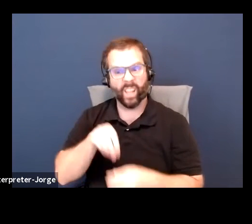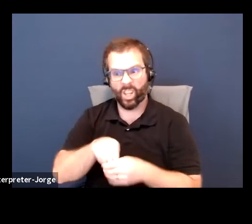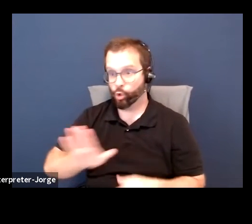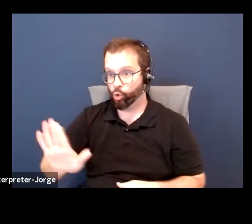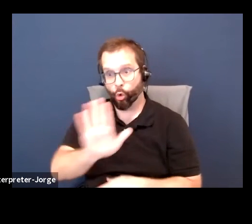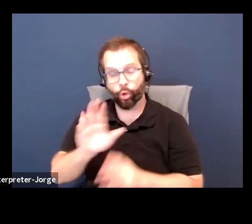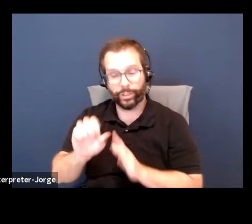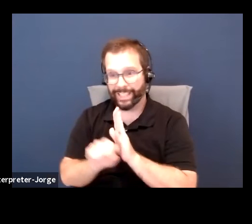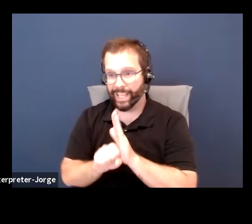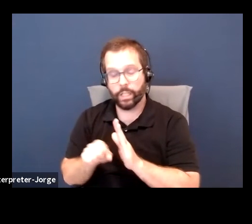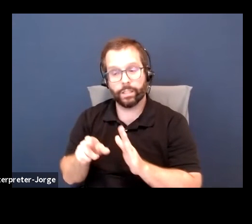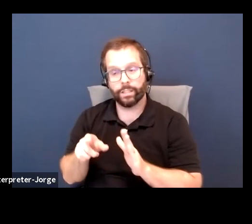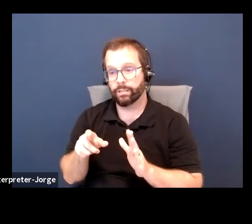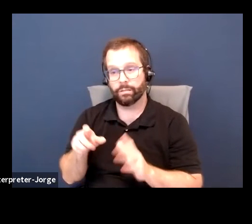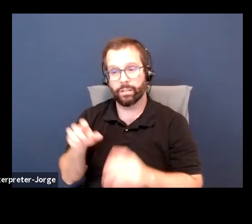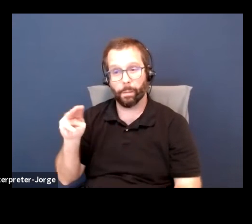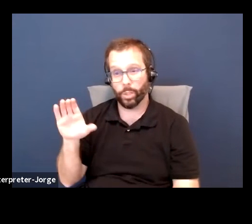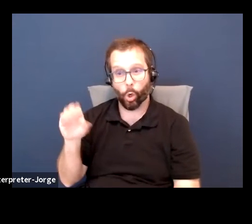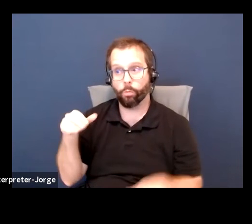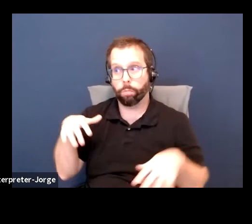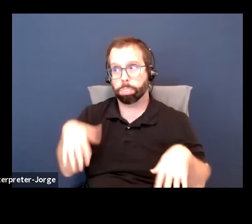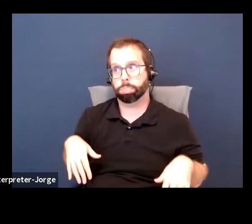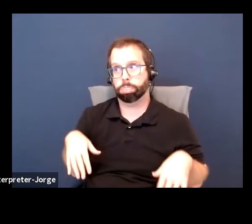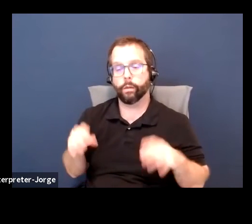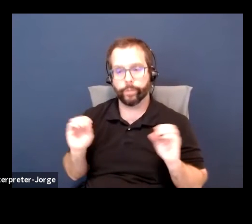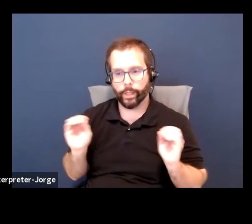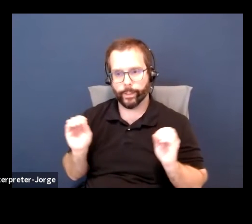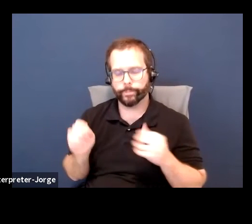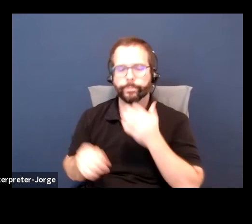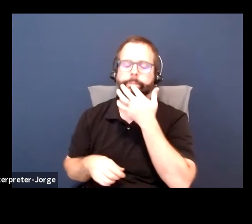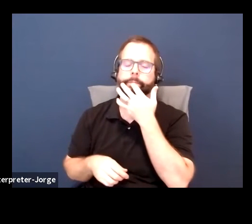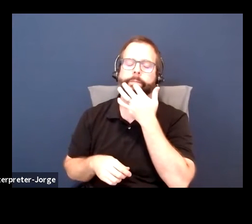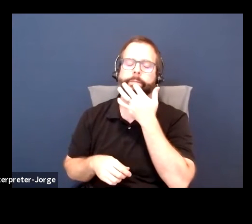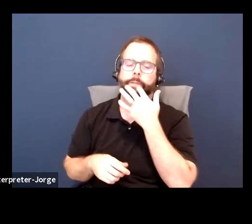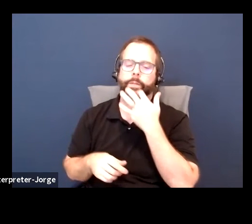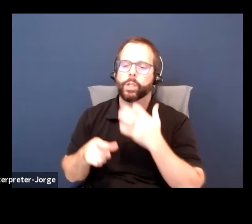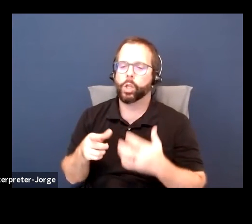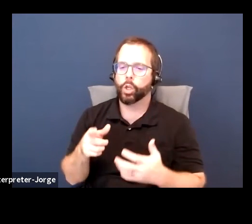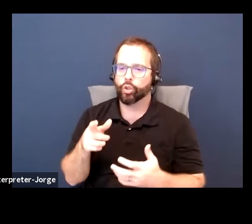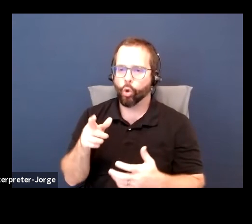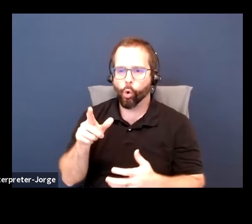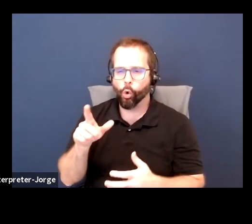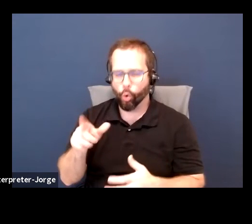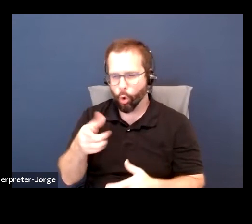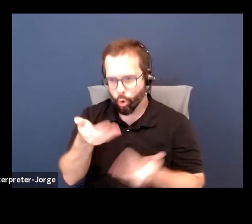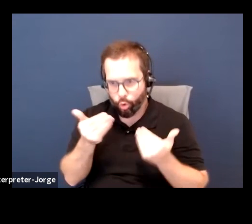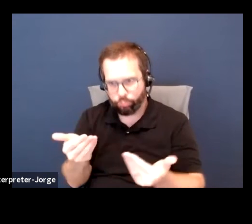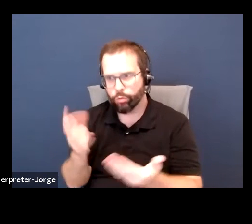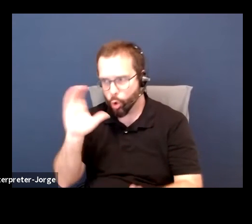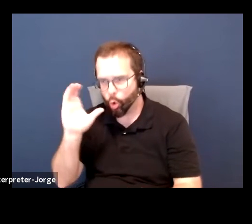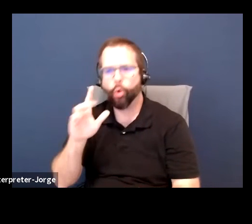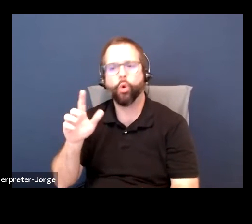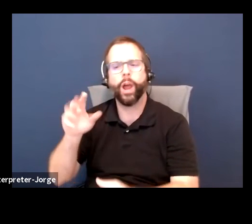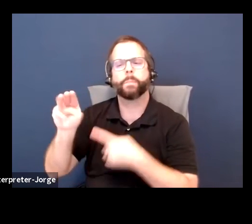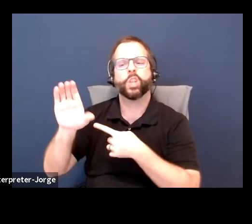state, then, you know, find out who is, and let's talk about ways that you can get some of